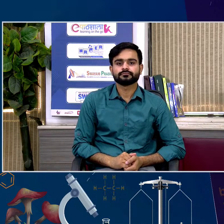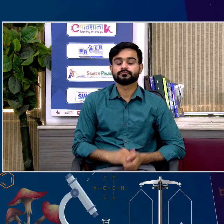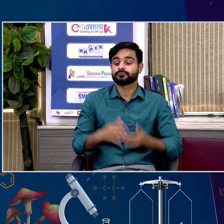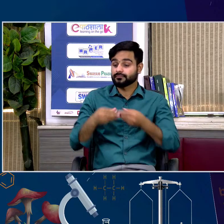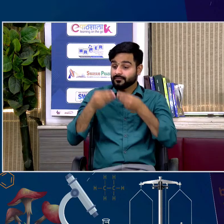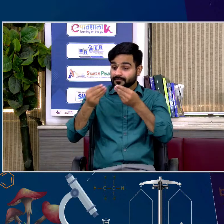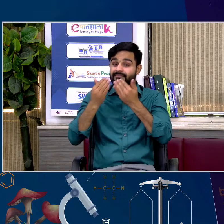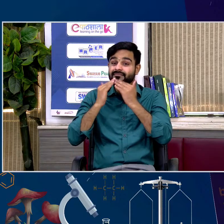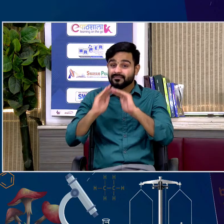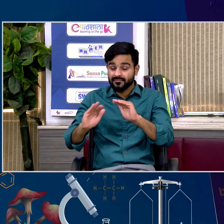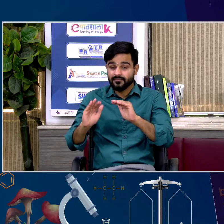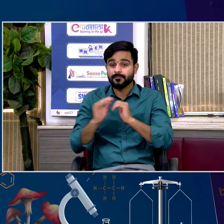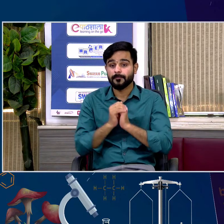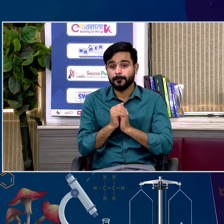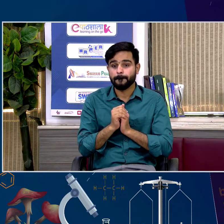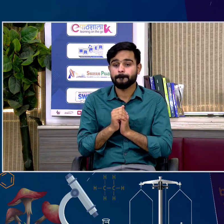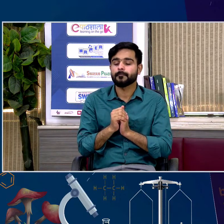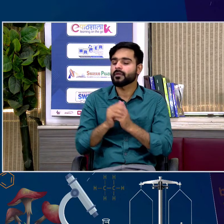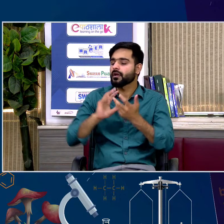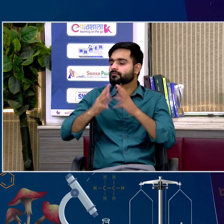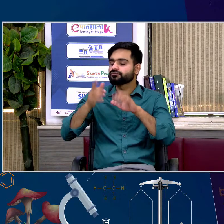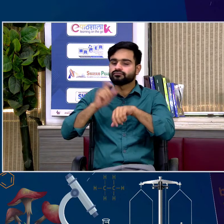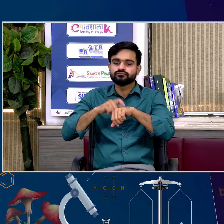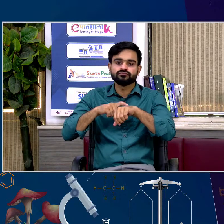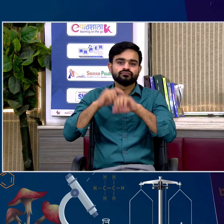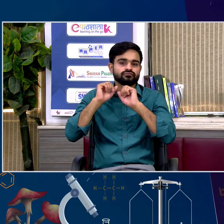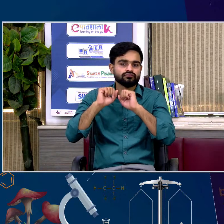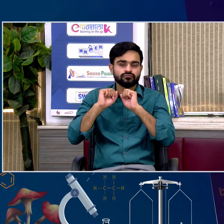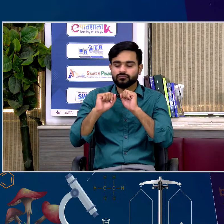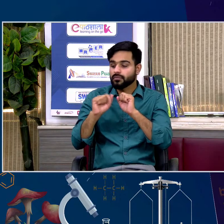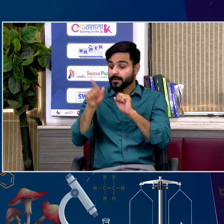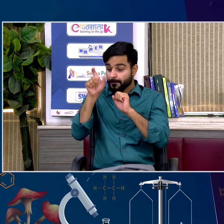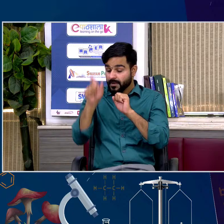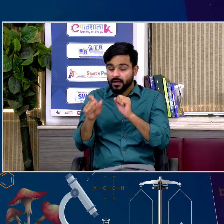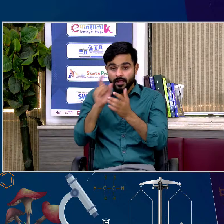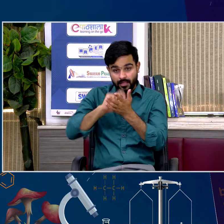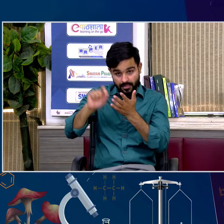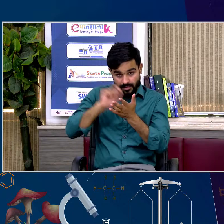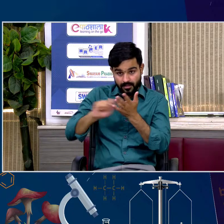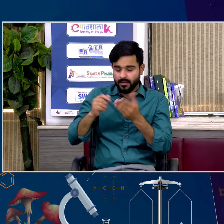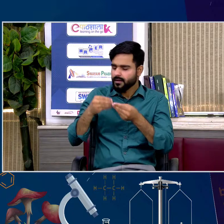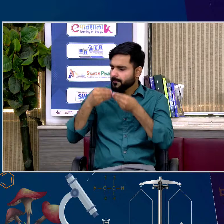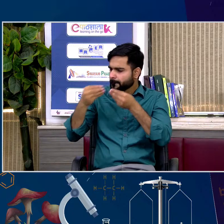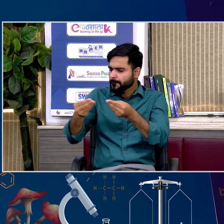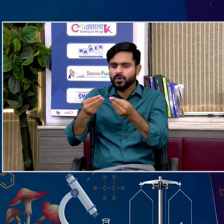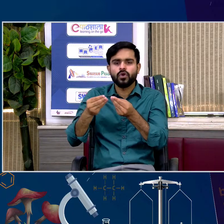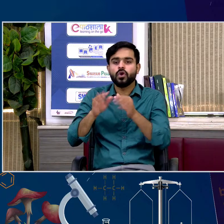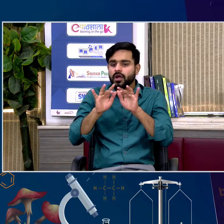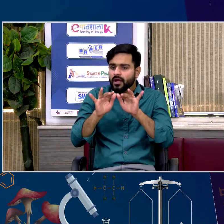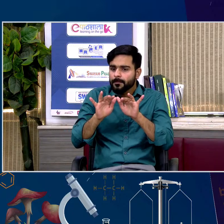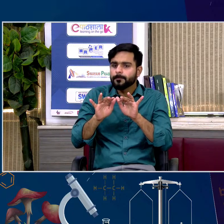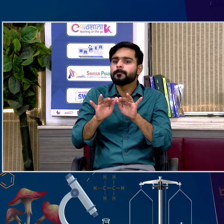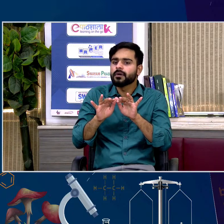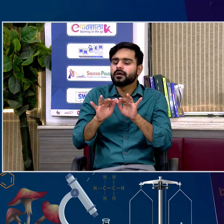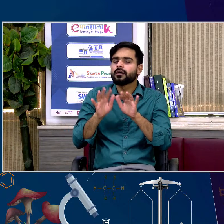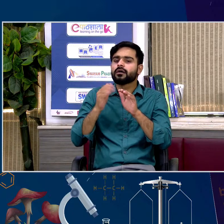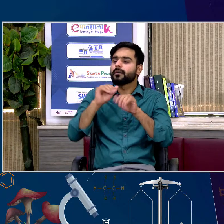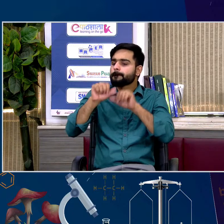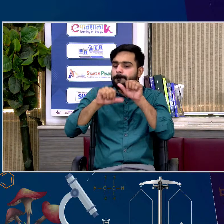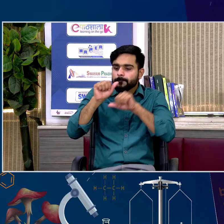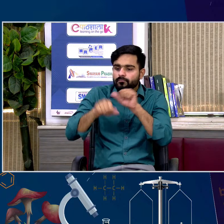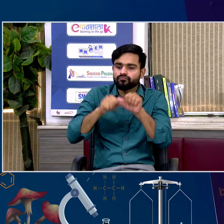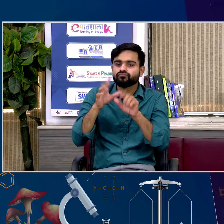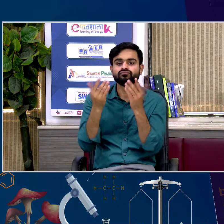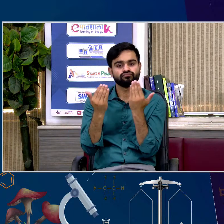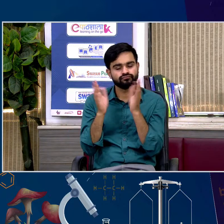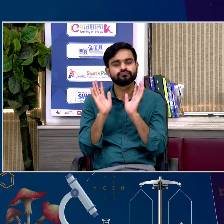Provide the child writing alternatives. It is difficult for the autistic child to write. So provide him a computer if possible, a word processor if